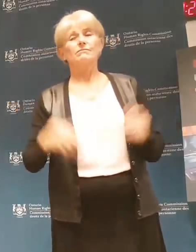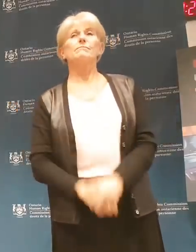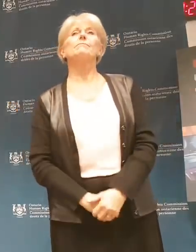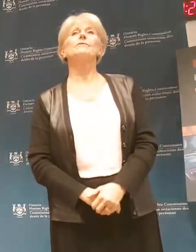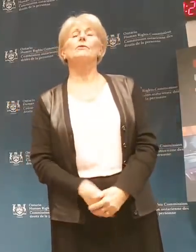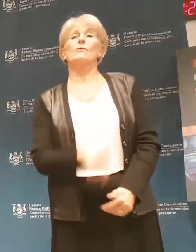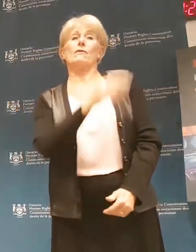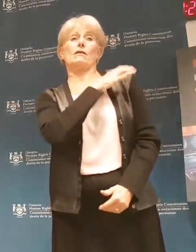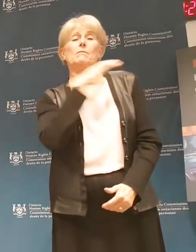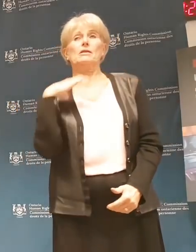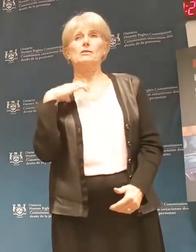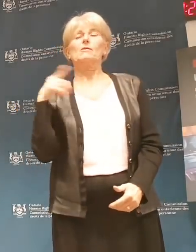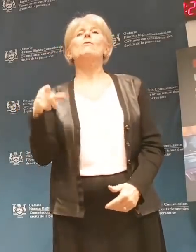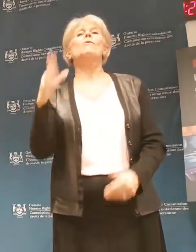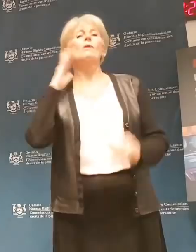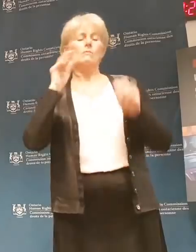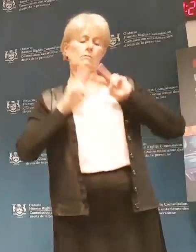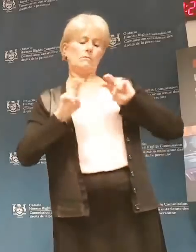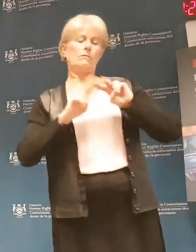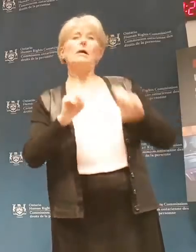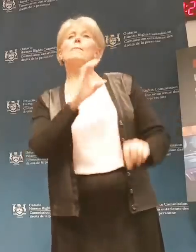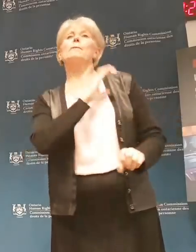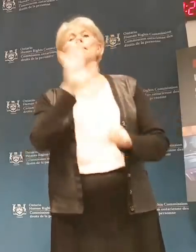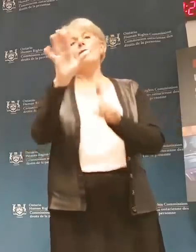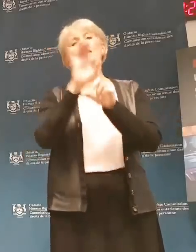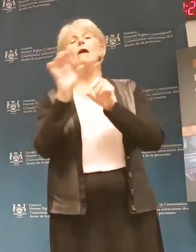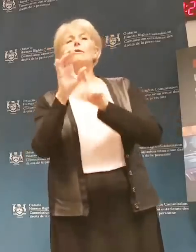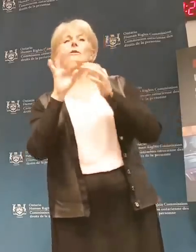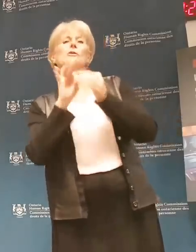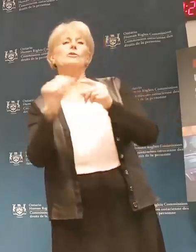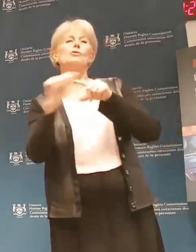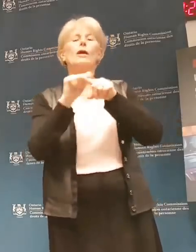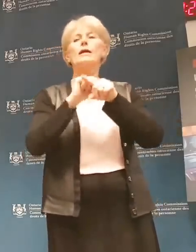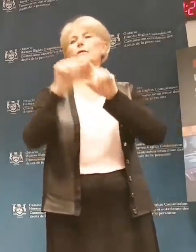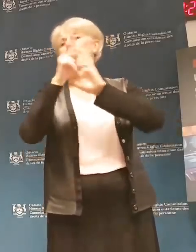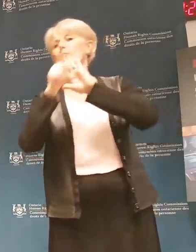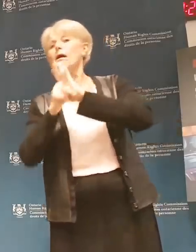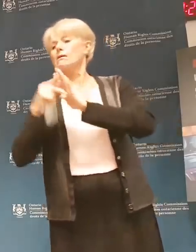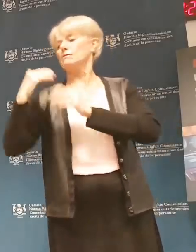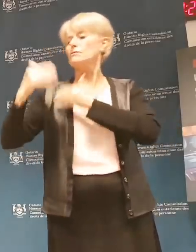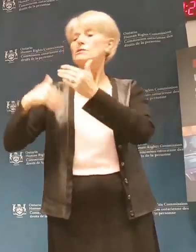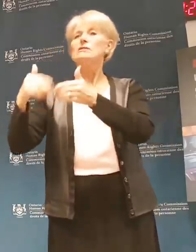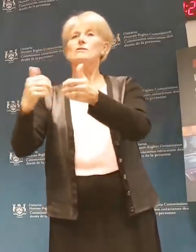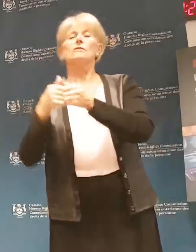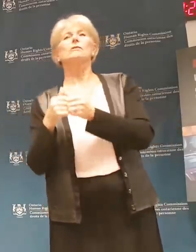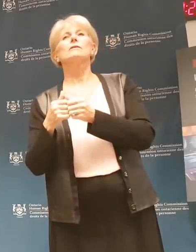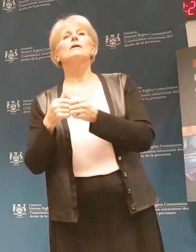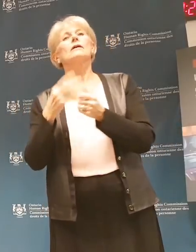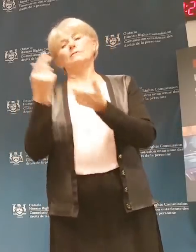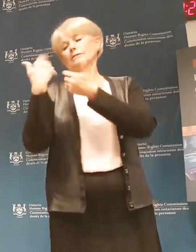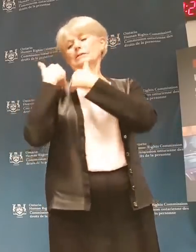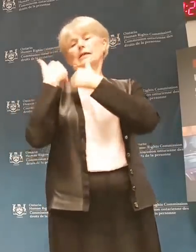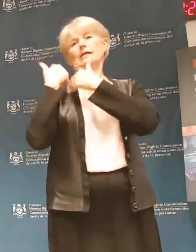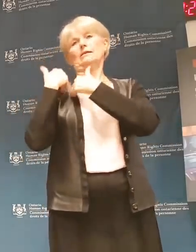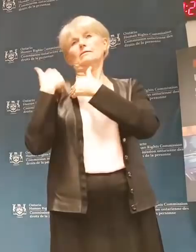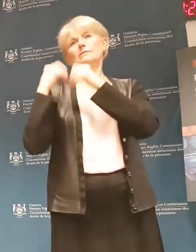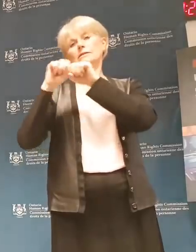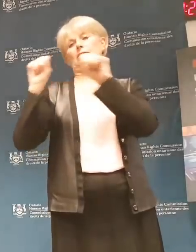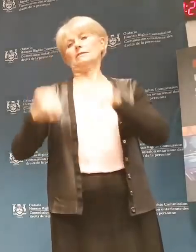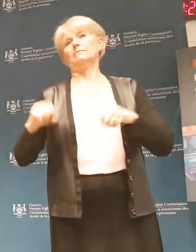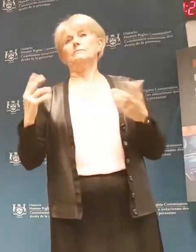The Commission will also examine police culture, training, policies, procedures, and accountability